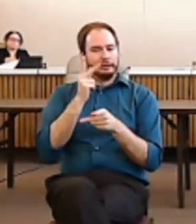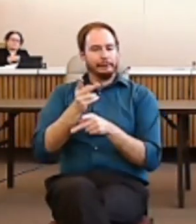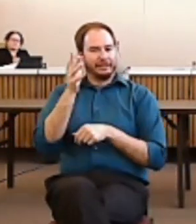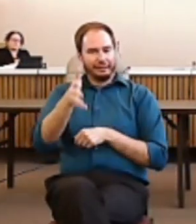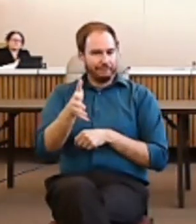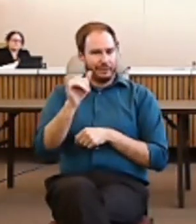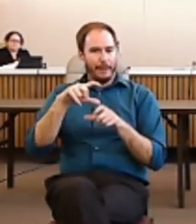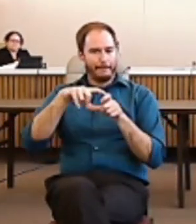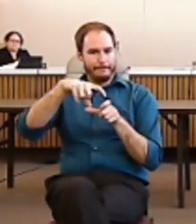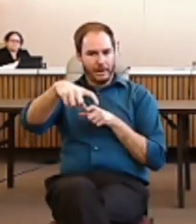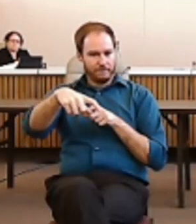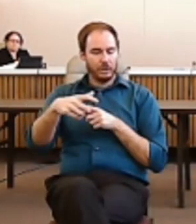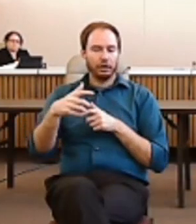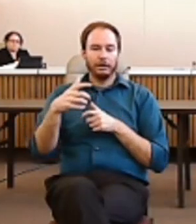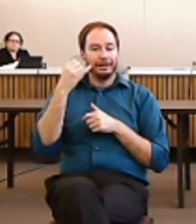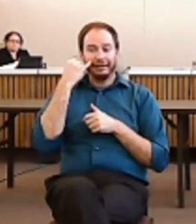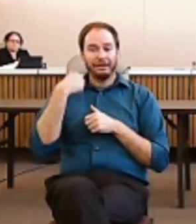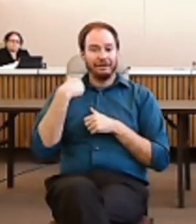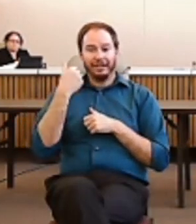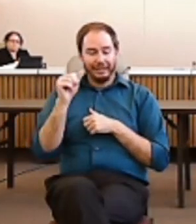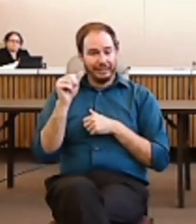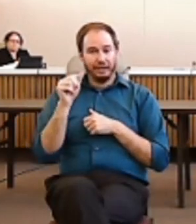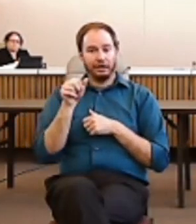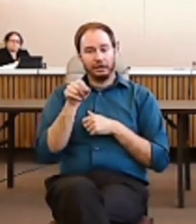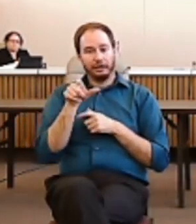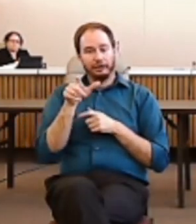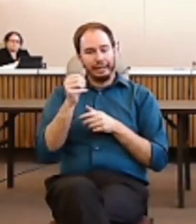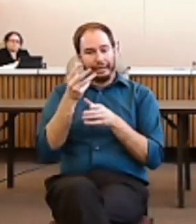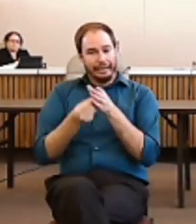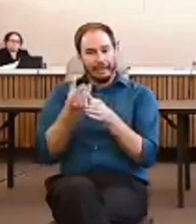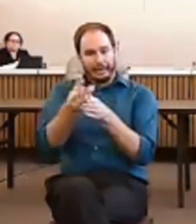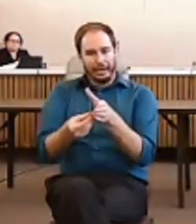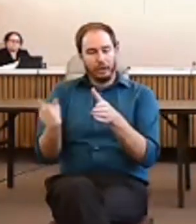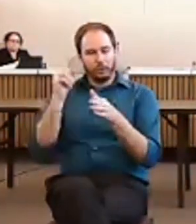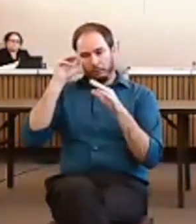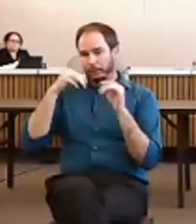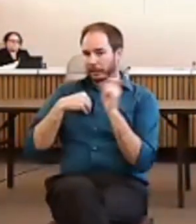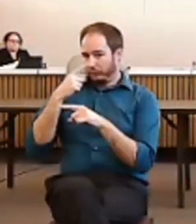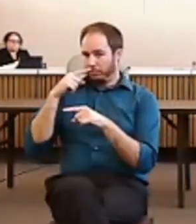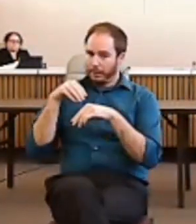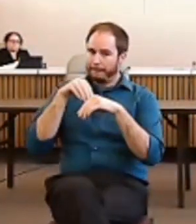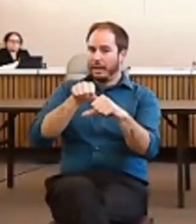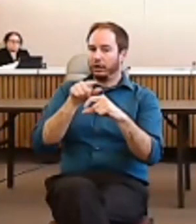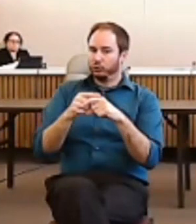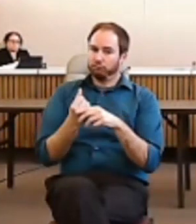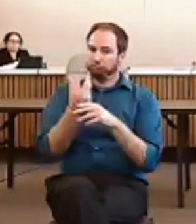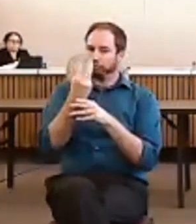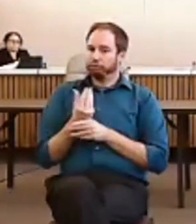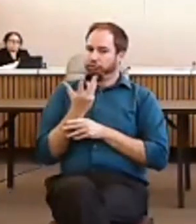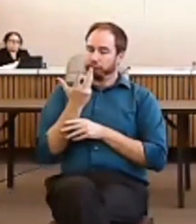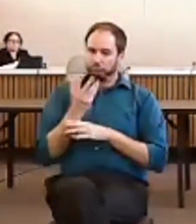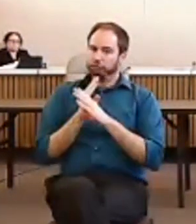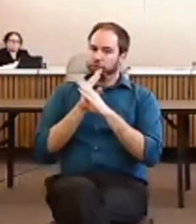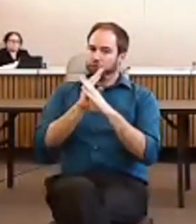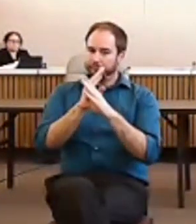there. In fact, if there's any gaps, we would expect from the planning board would ask them to fill those gaps in. So